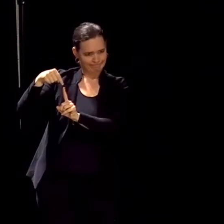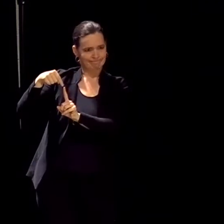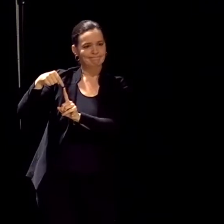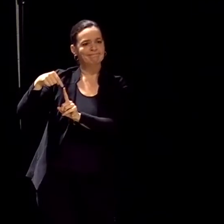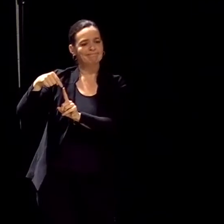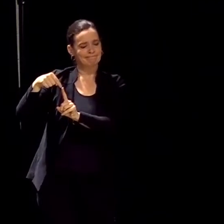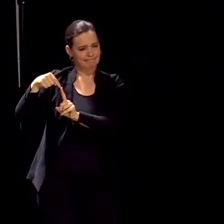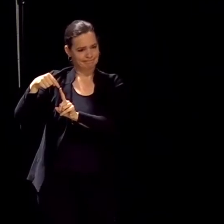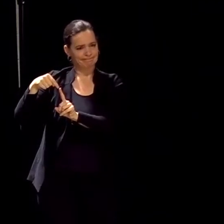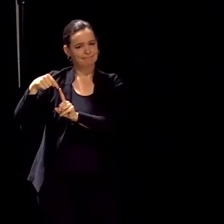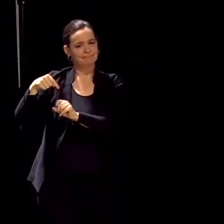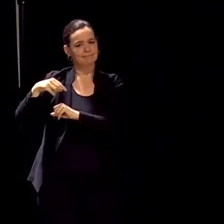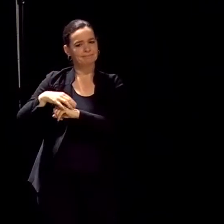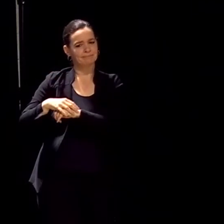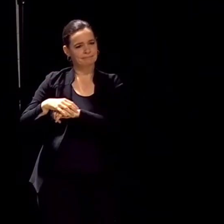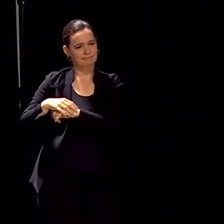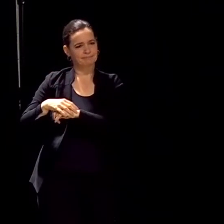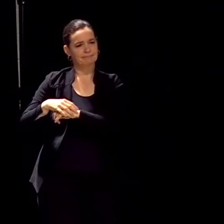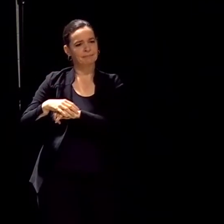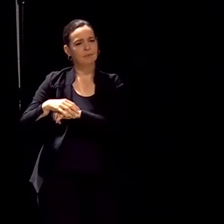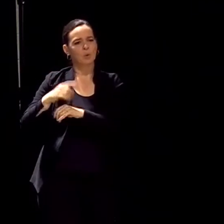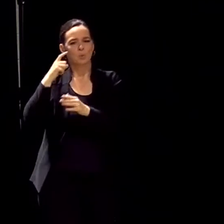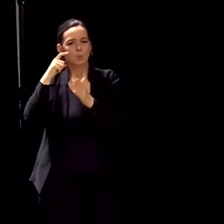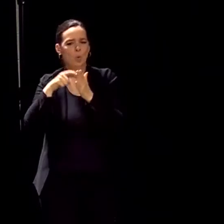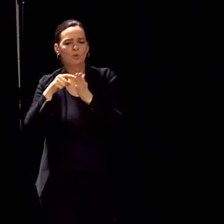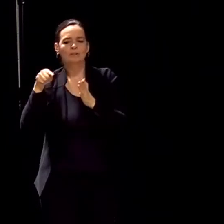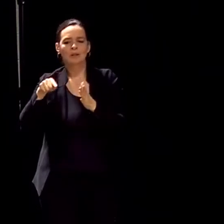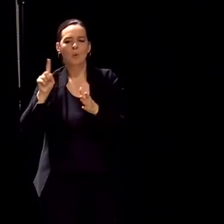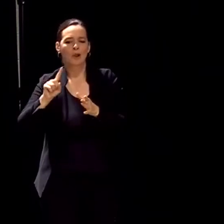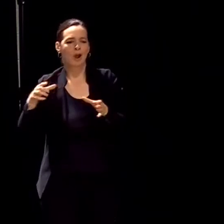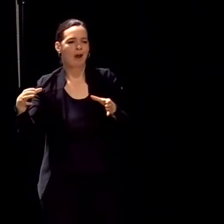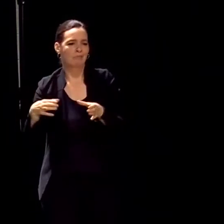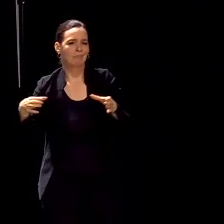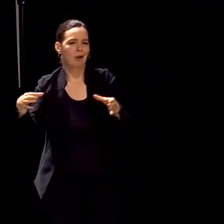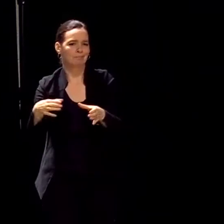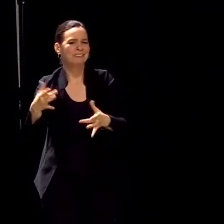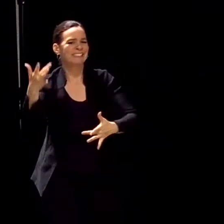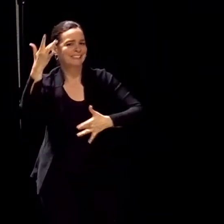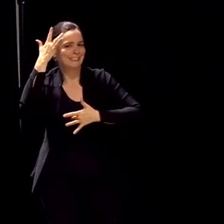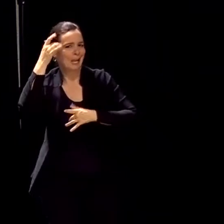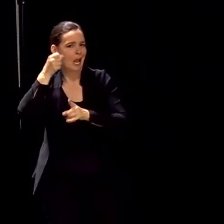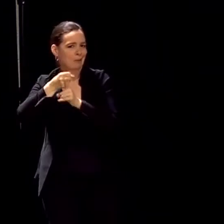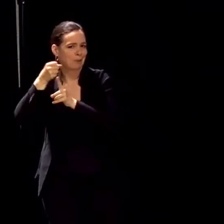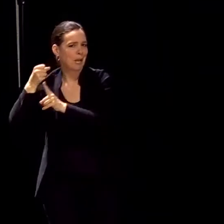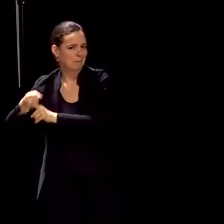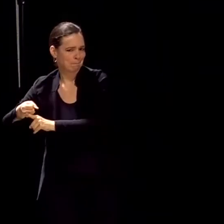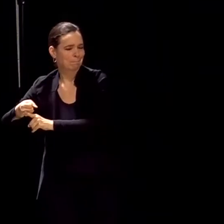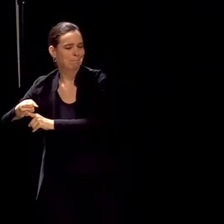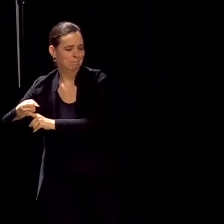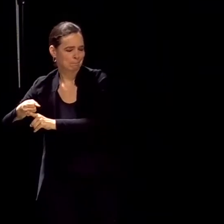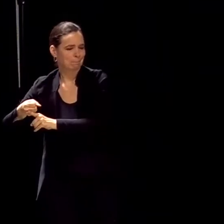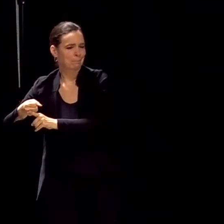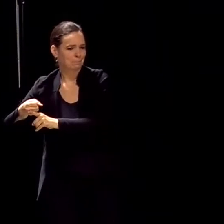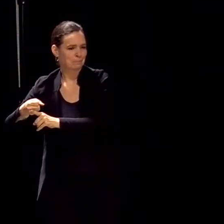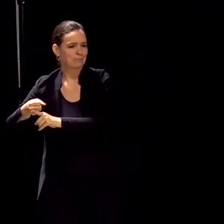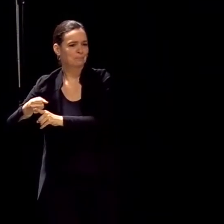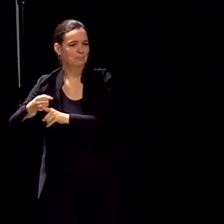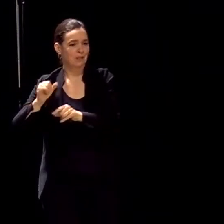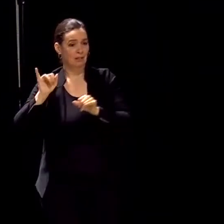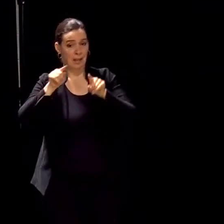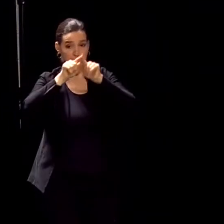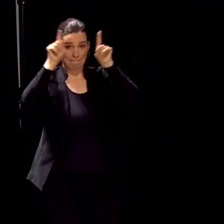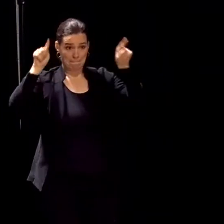your common clusters too, Andrew. Right? So there's not if this map over the summer would have been